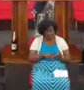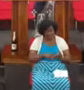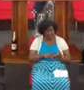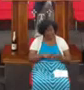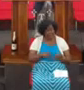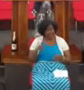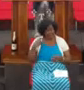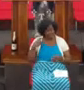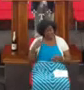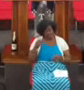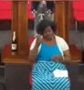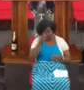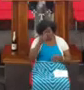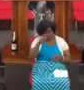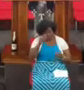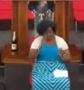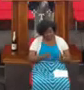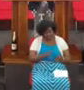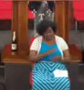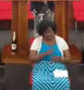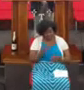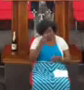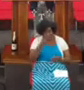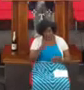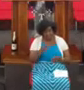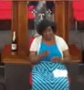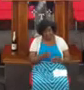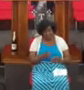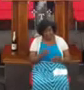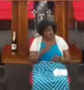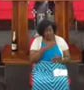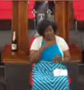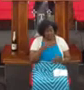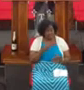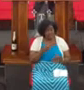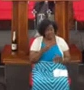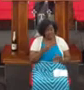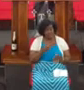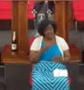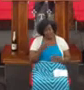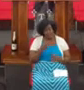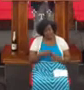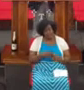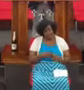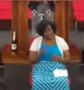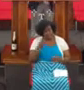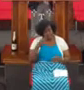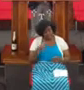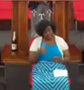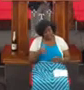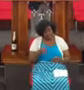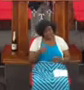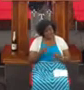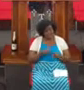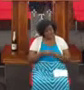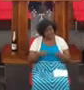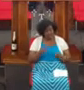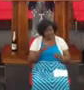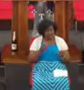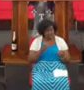the Pharisee. And Jesus, as we will see in a few minutes, was very hard on the Pharisees. There's a lot of religious